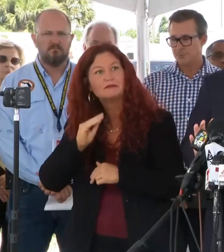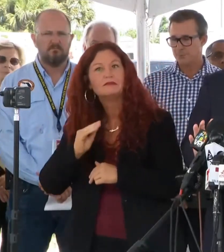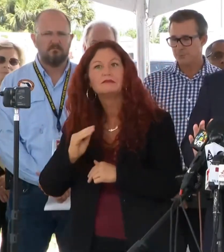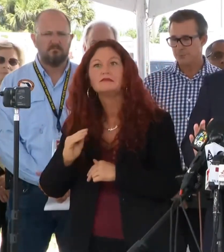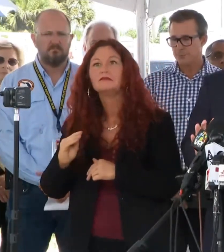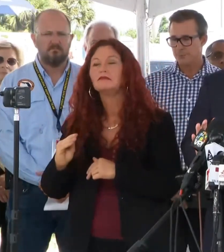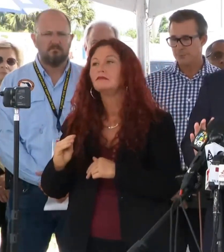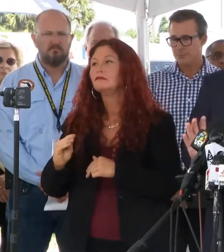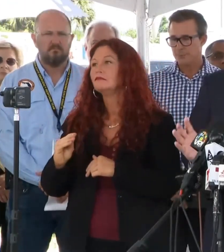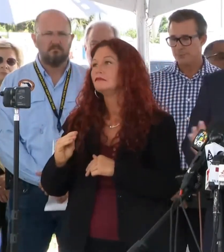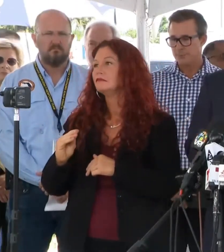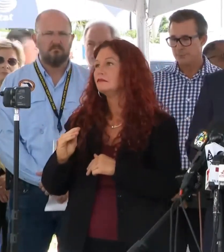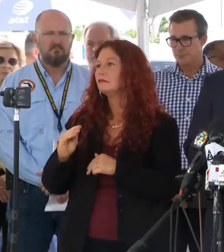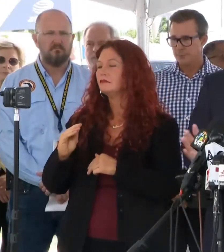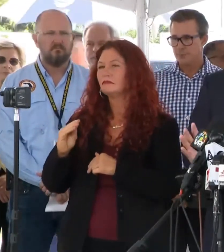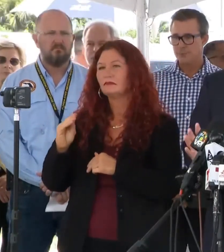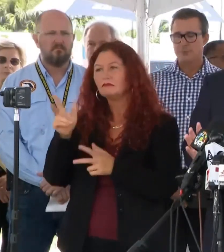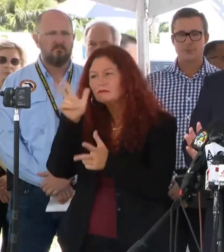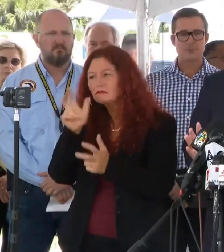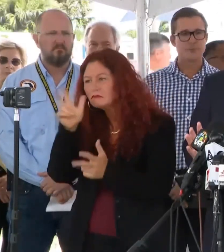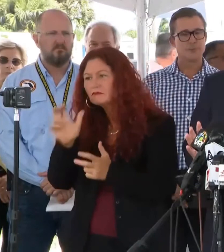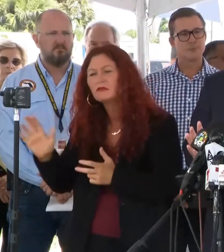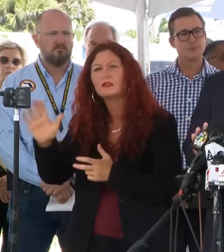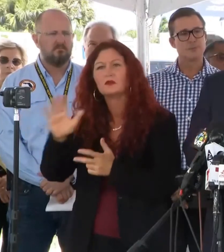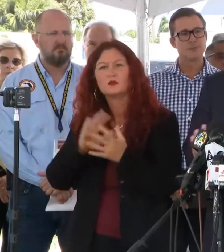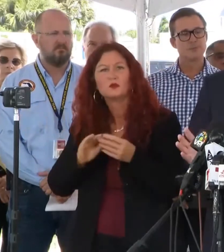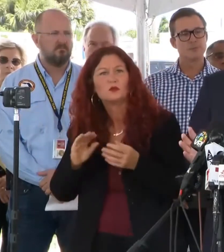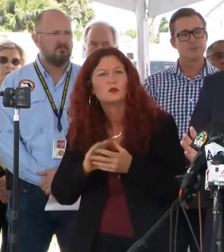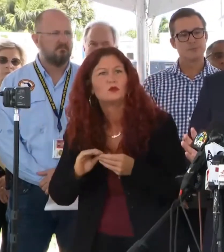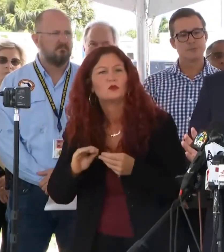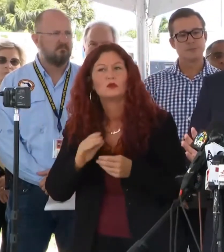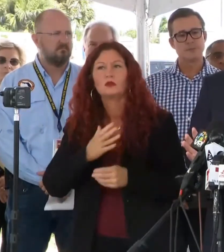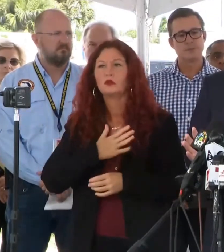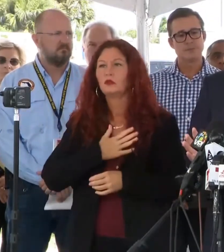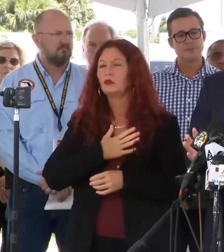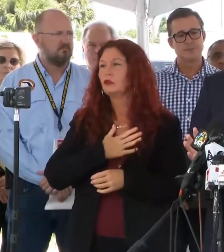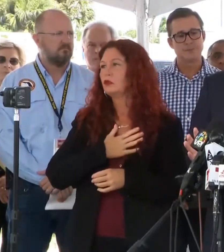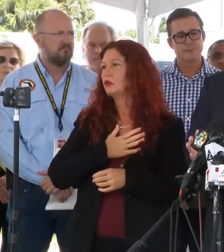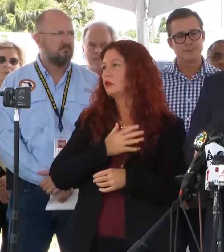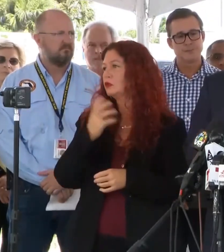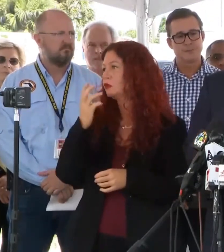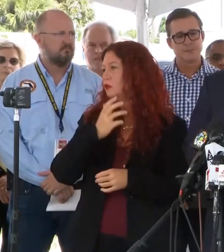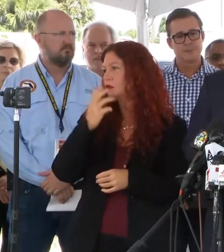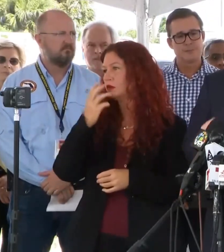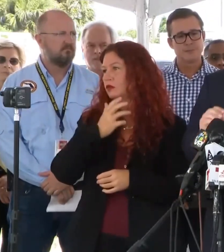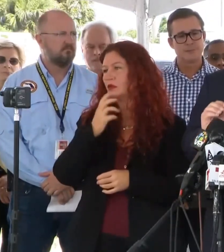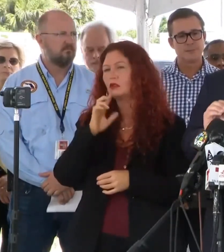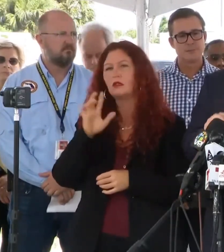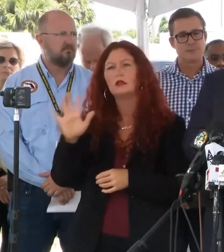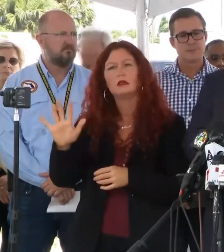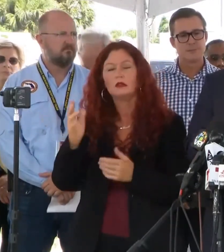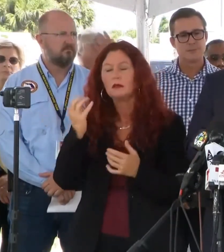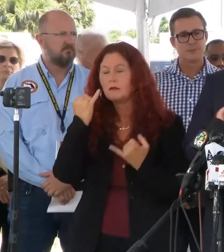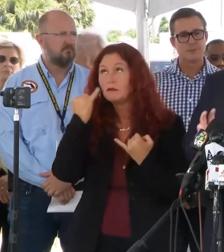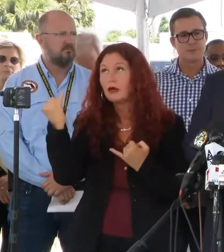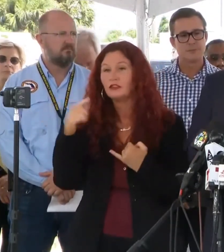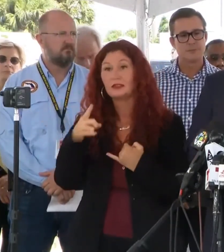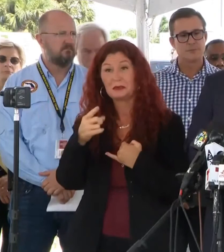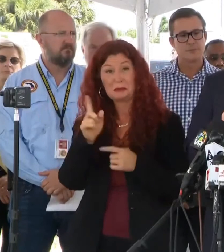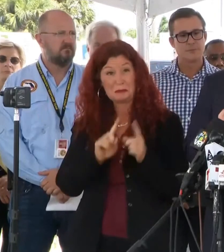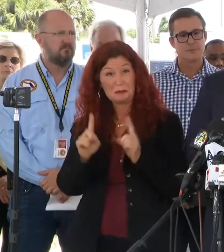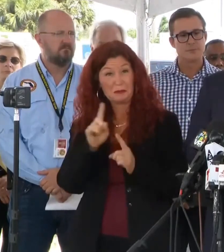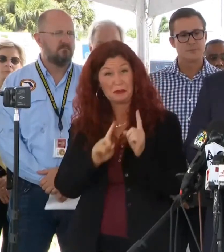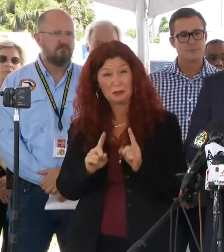been pouring in is emblematic of some of the lives that many of these people had been leading. They have touched people